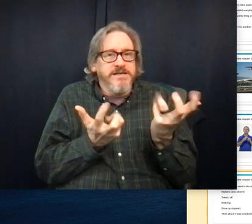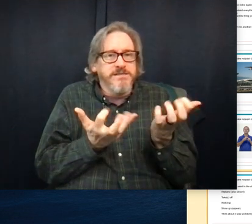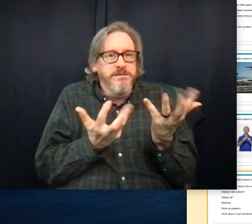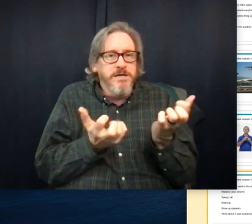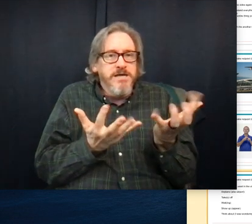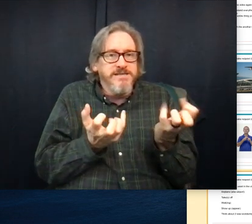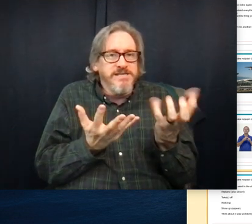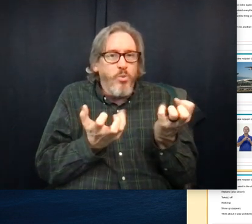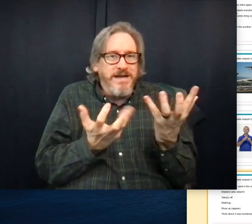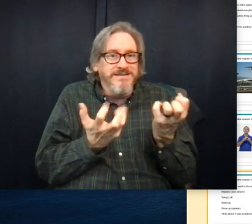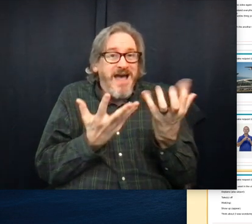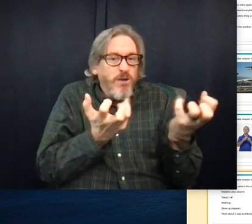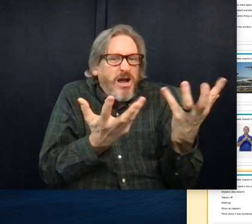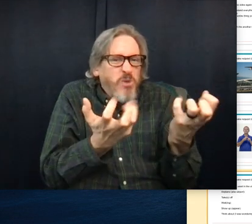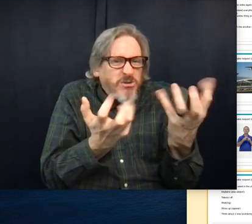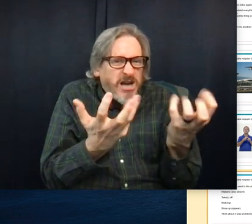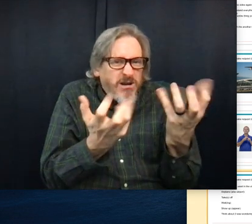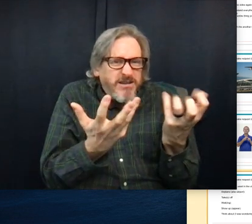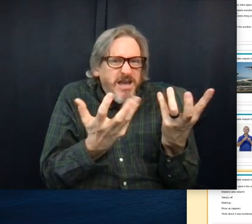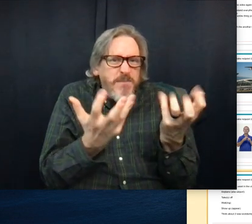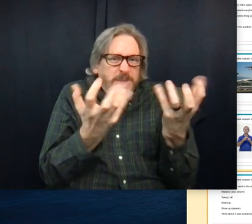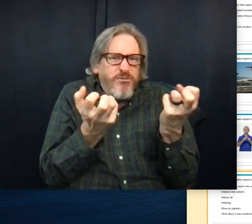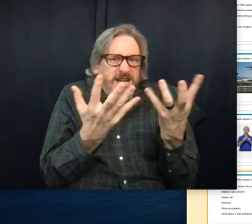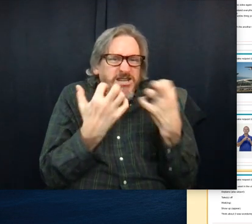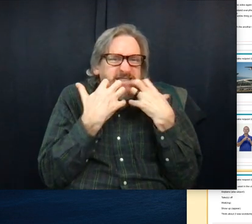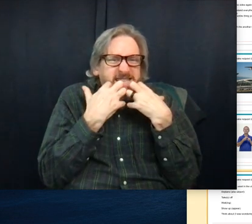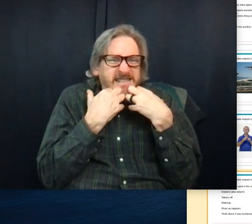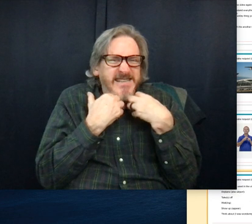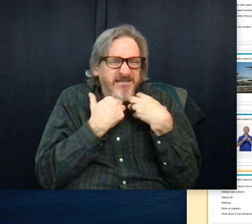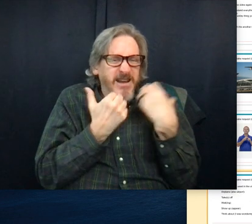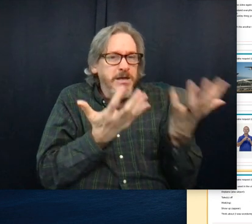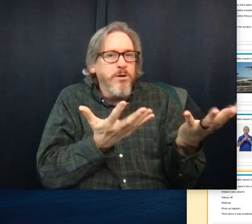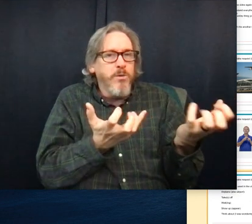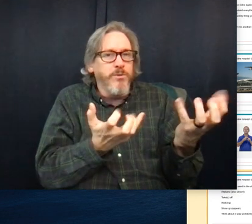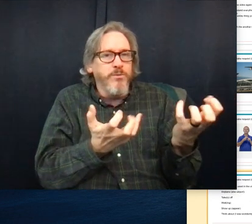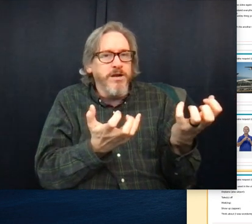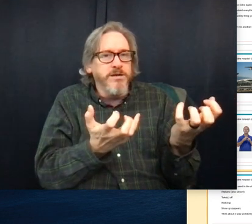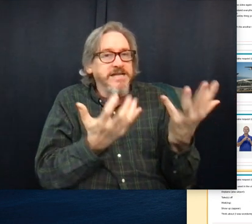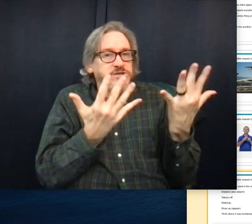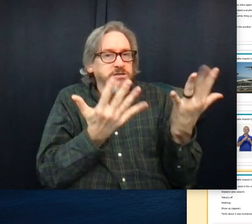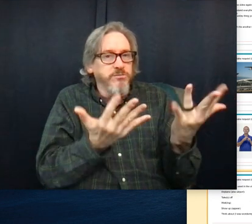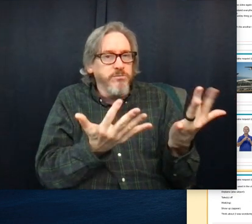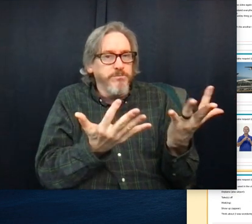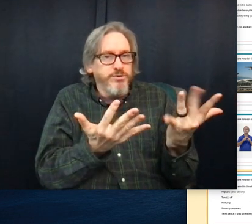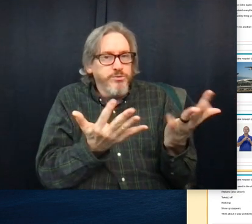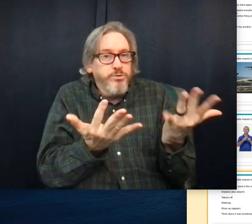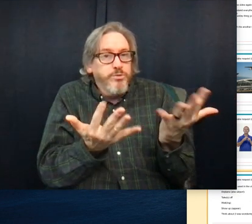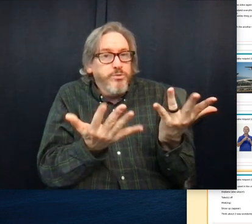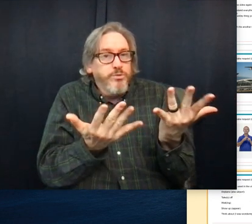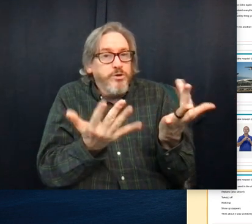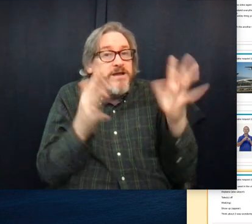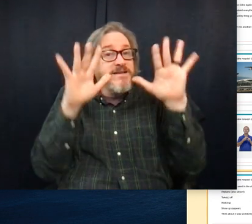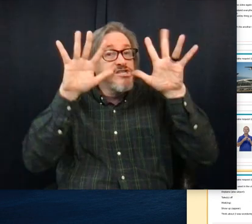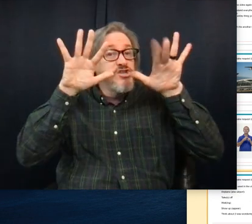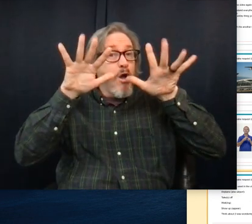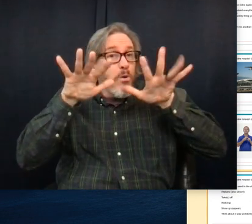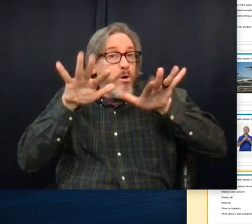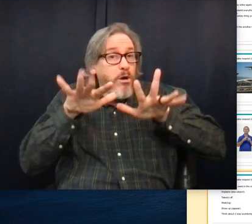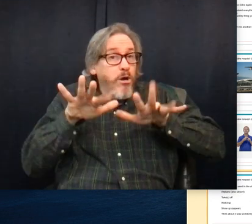Internet. This is a weird one to sign. Touch your middle fingers and then keep them together and just kind of twist. You don't want to go